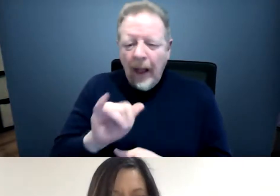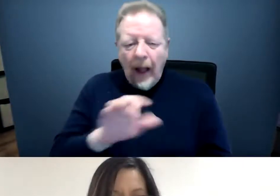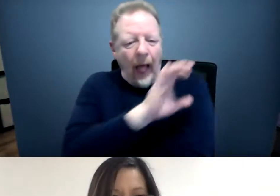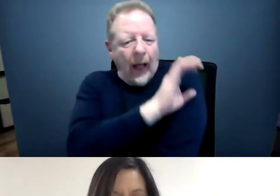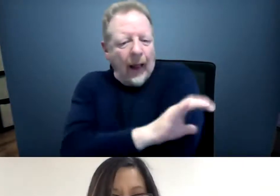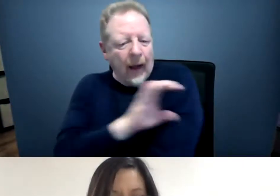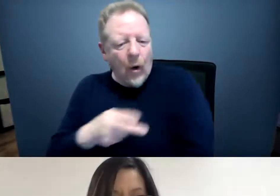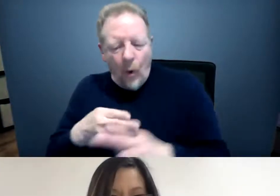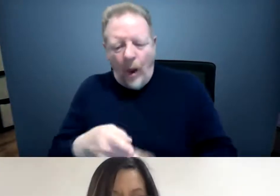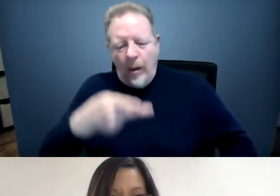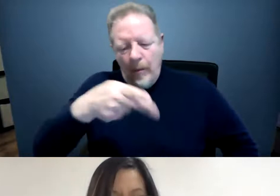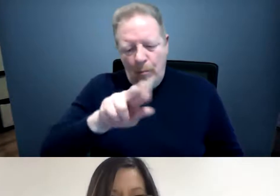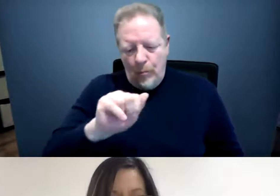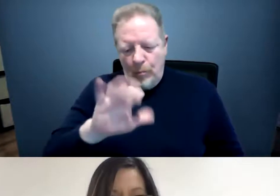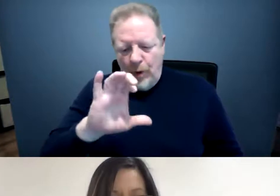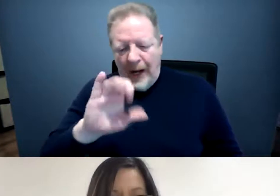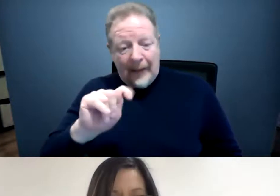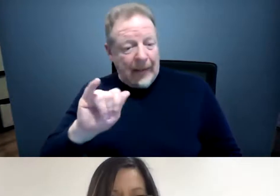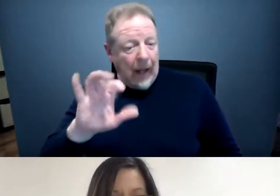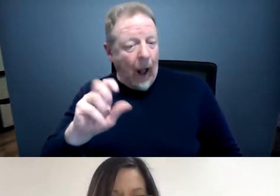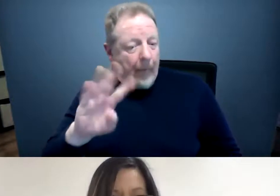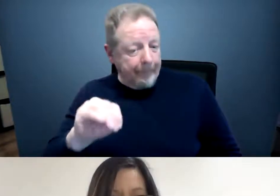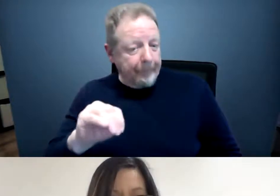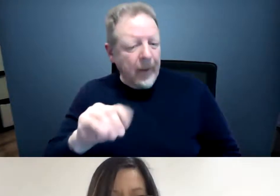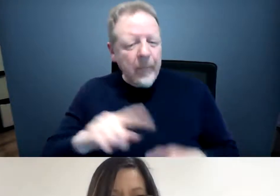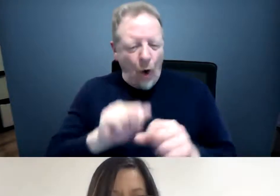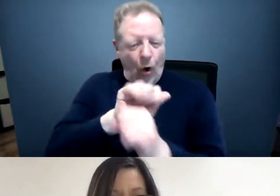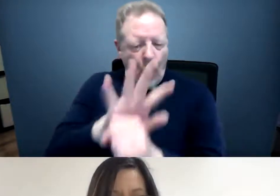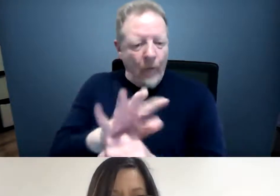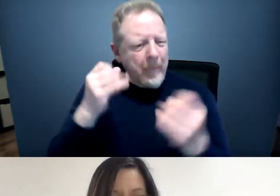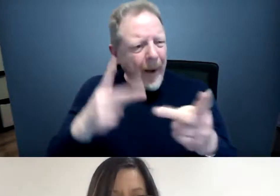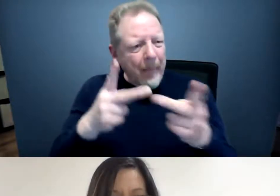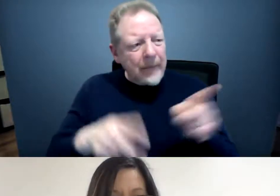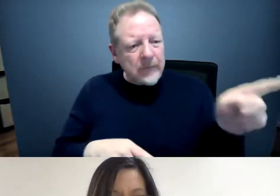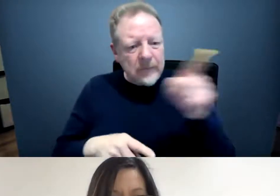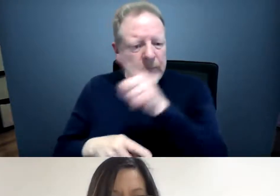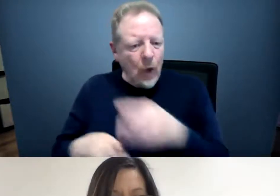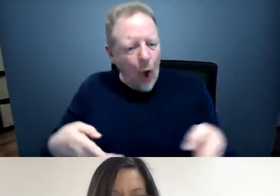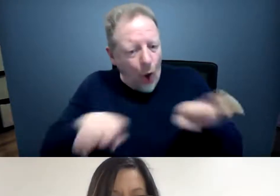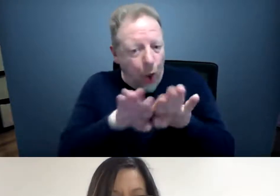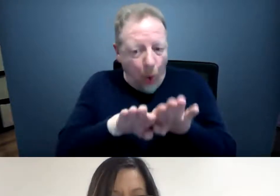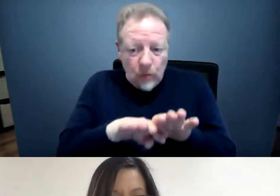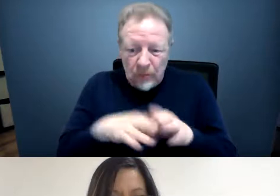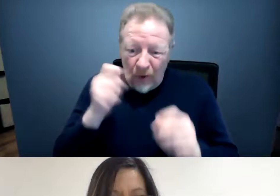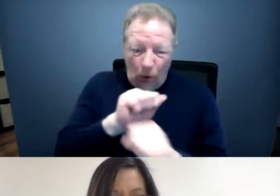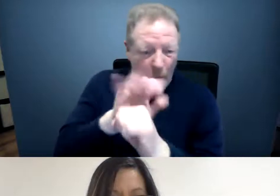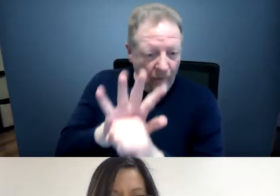a practicum, but because of COVID, there aren't a lot of sites open. And so and my school is